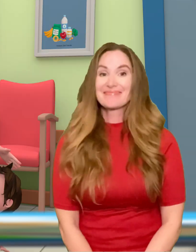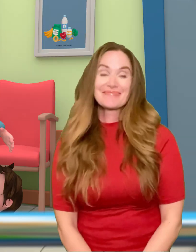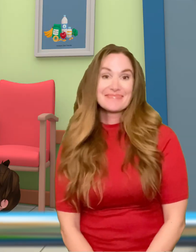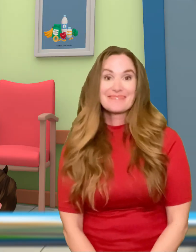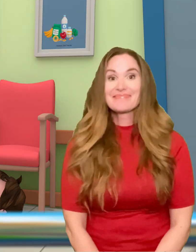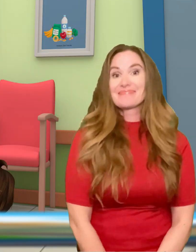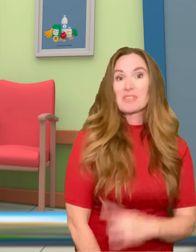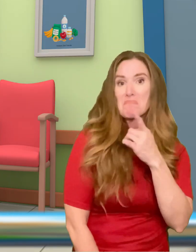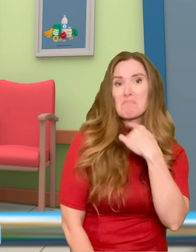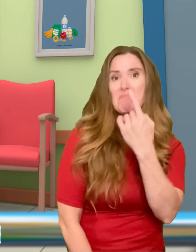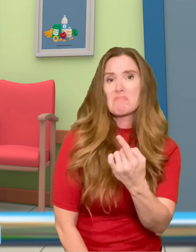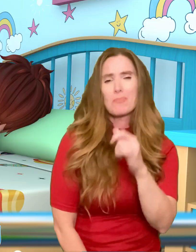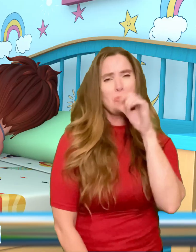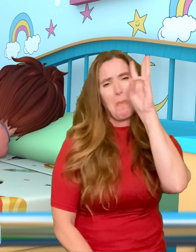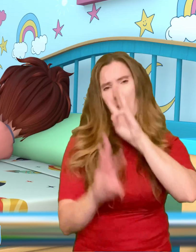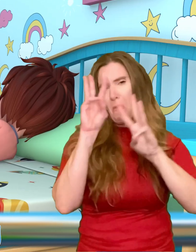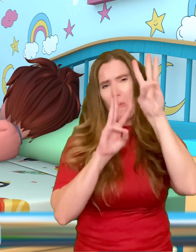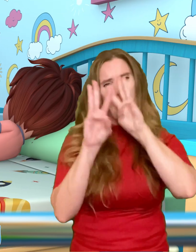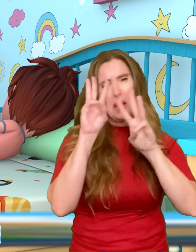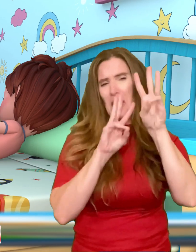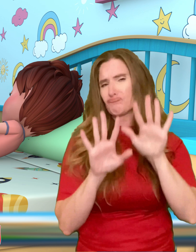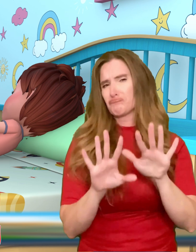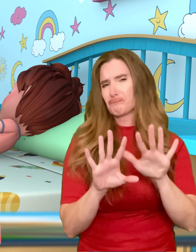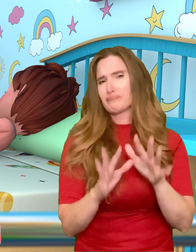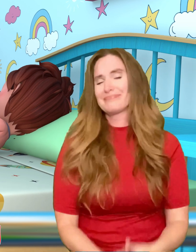worry he told them not to